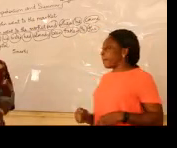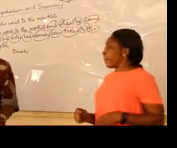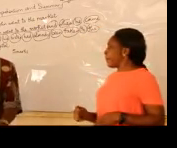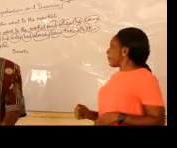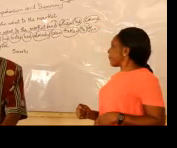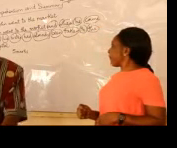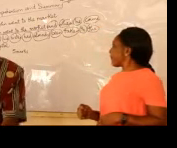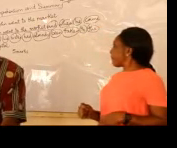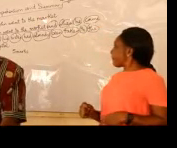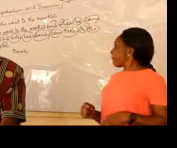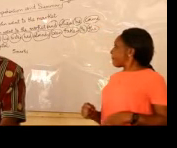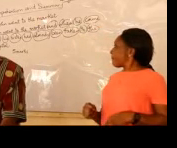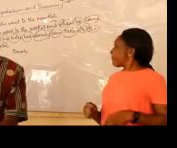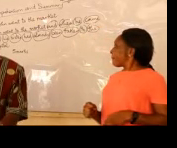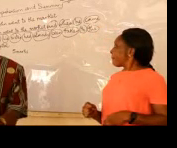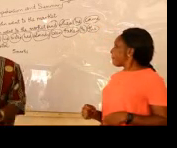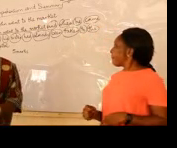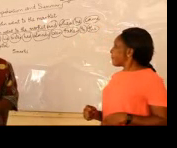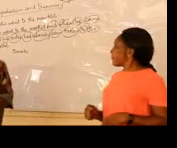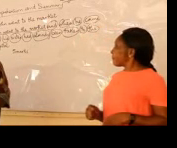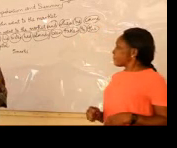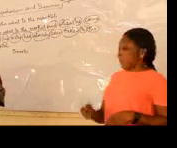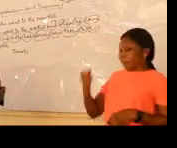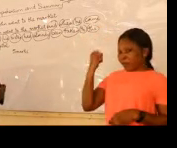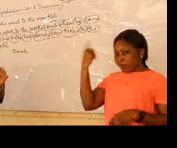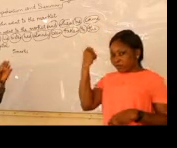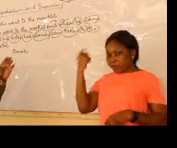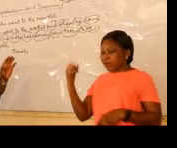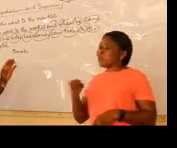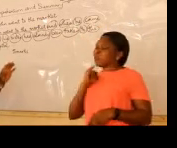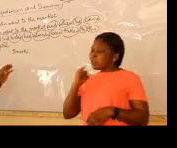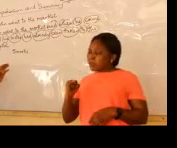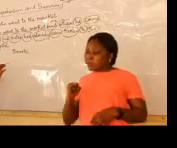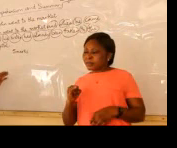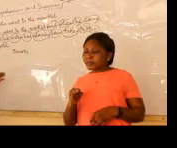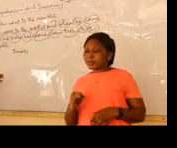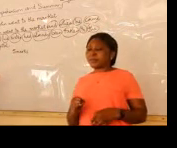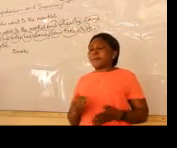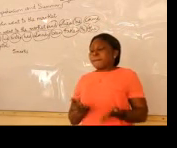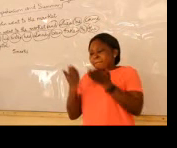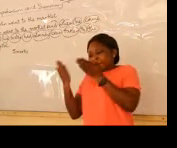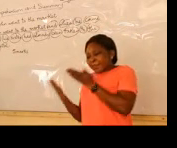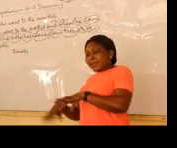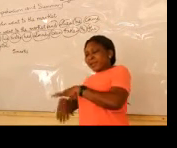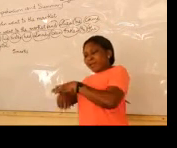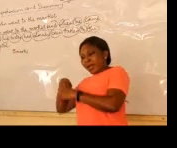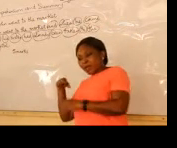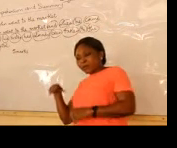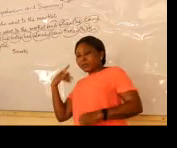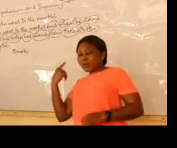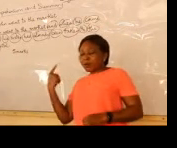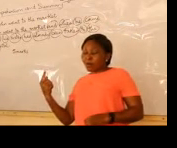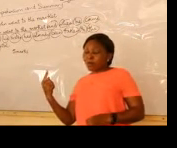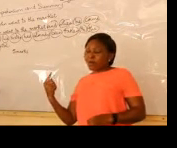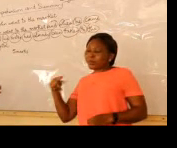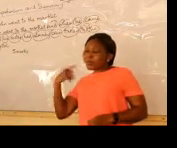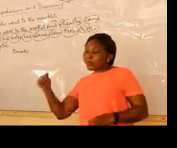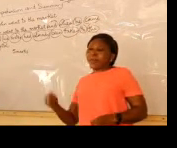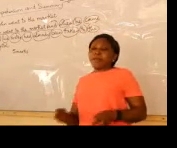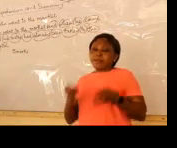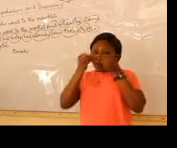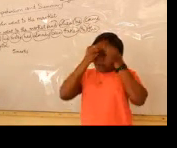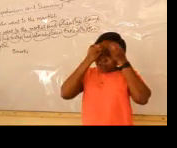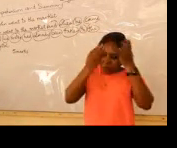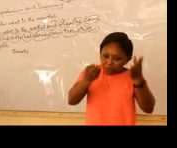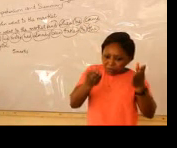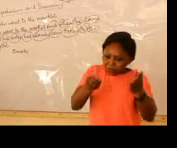of items of information. The comprehension is the extraction of items of information,